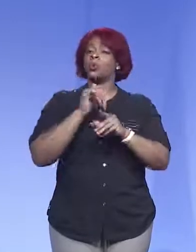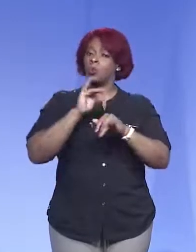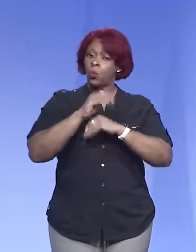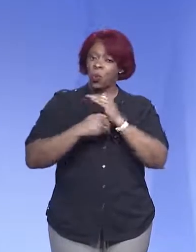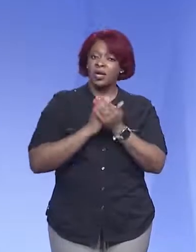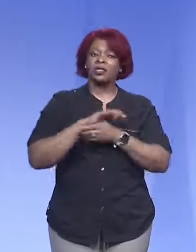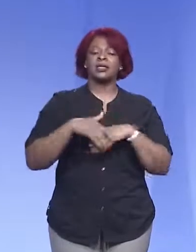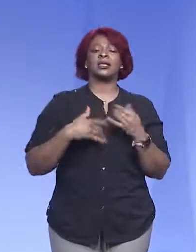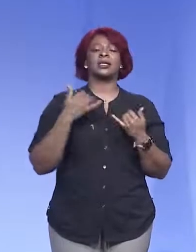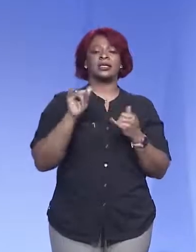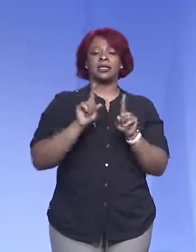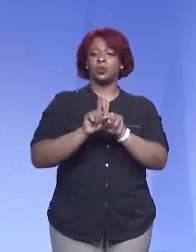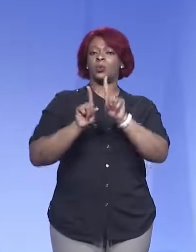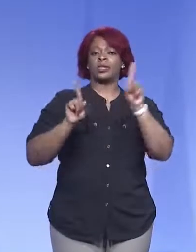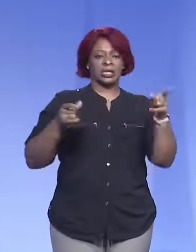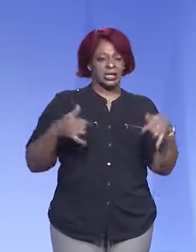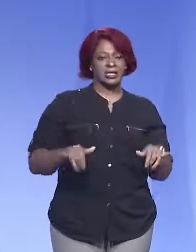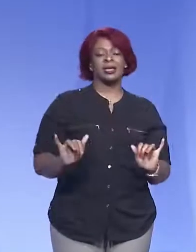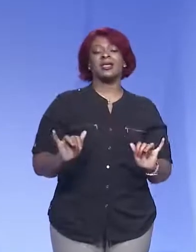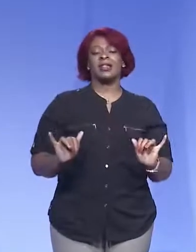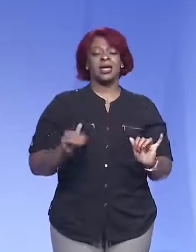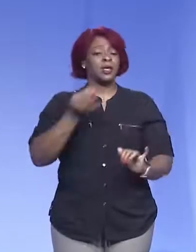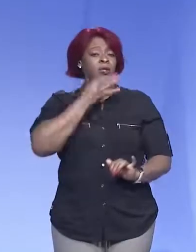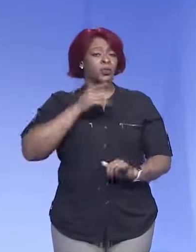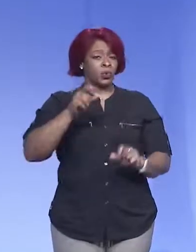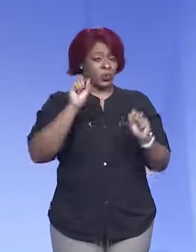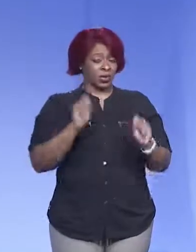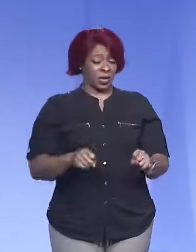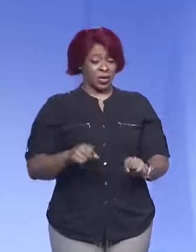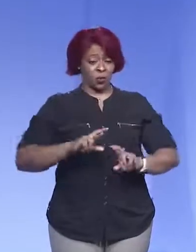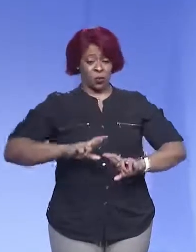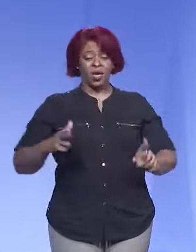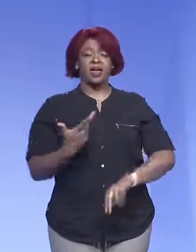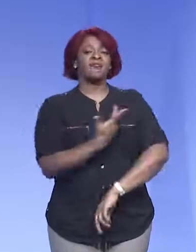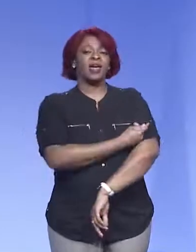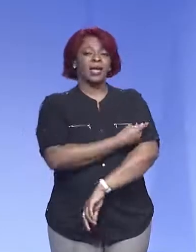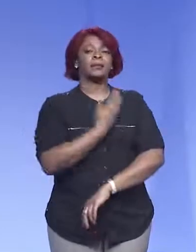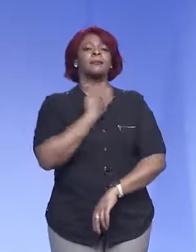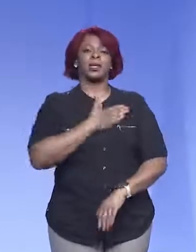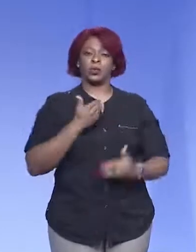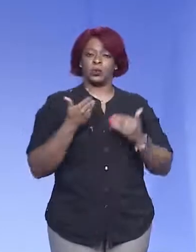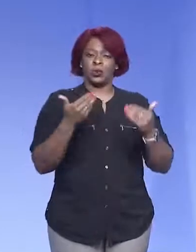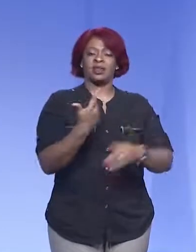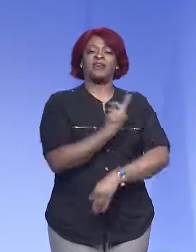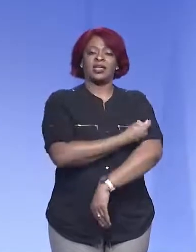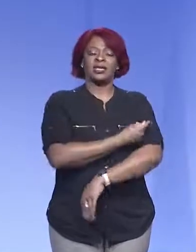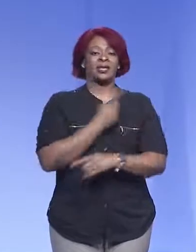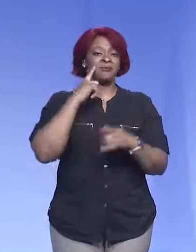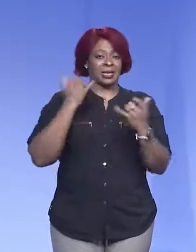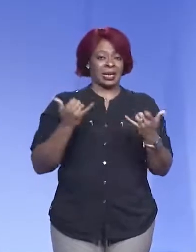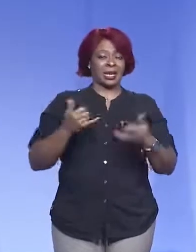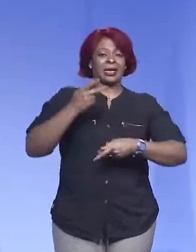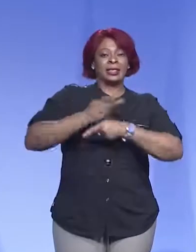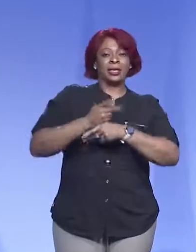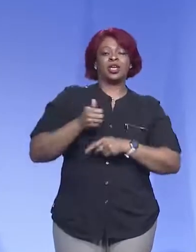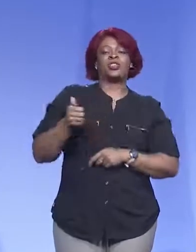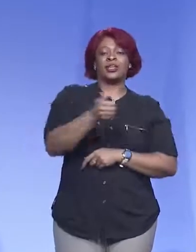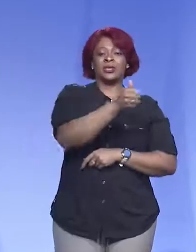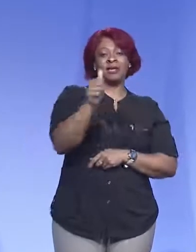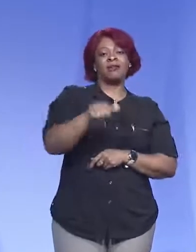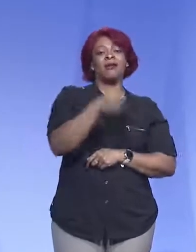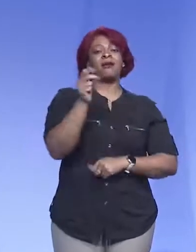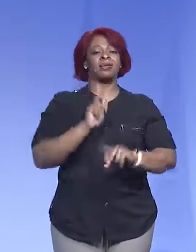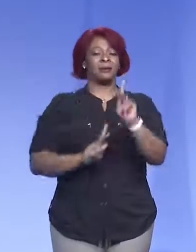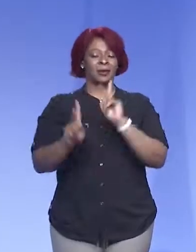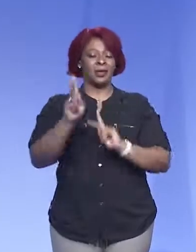to practice social distancing. As soon as you're able to get vaccinated, please do that. And in the meantime, take care of yourself and